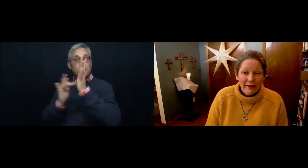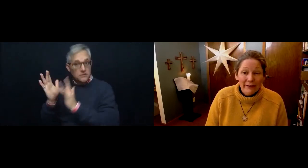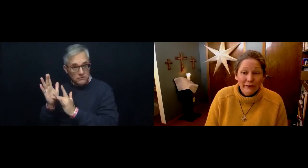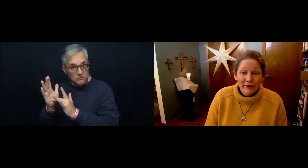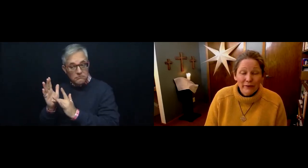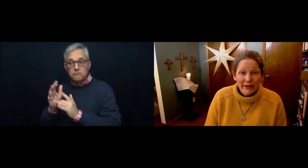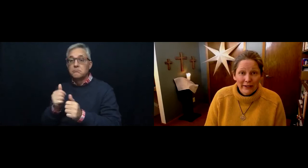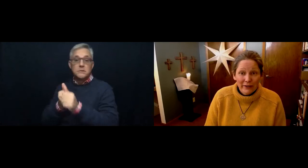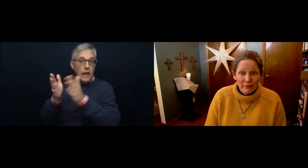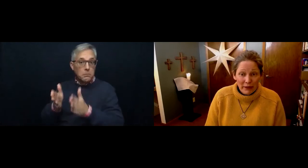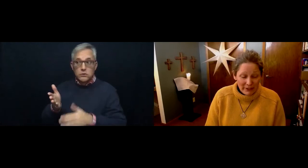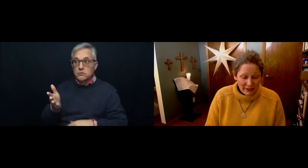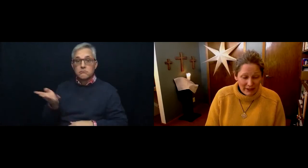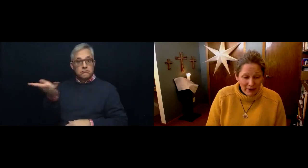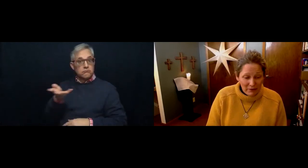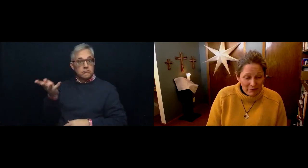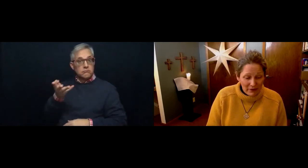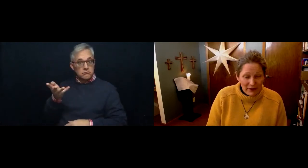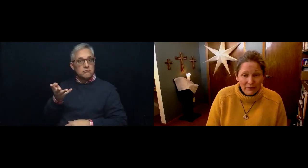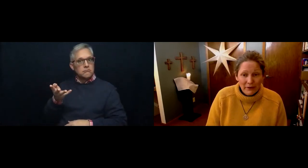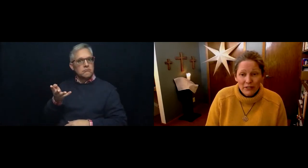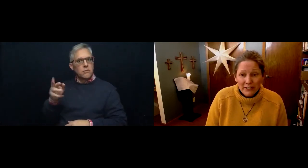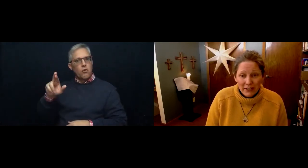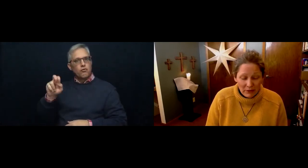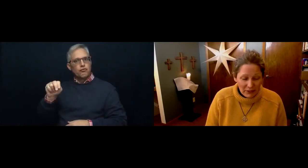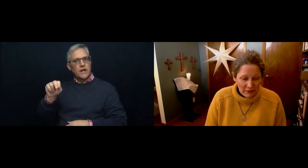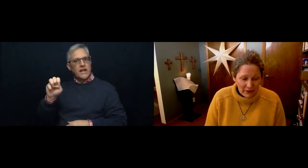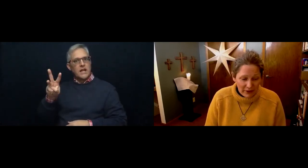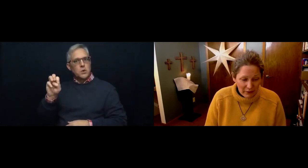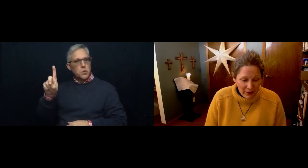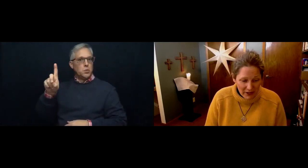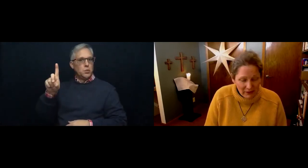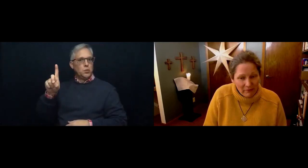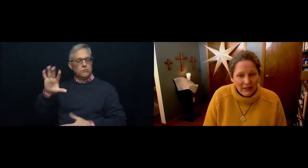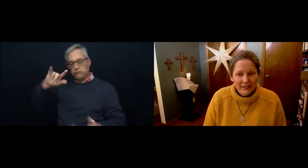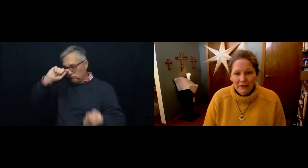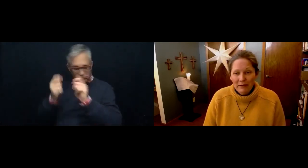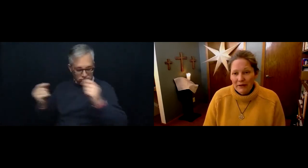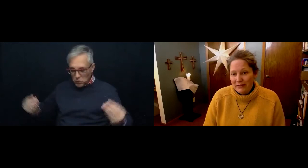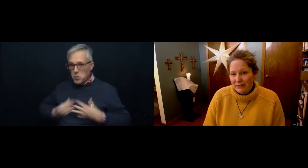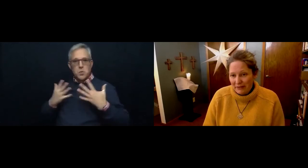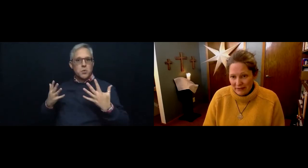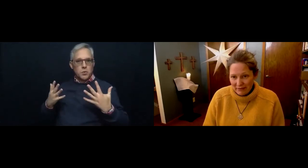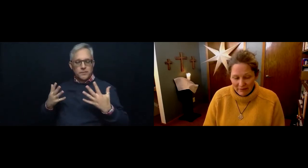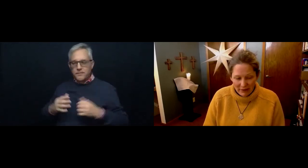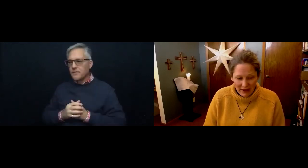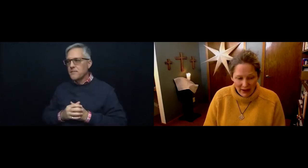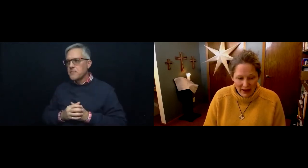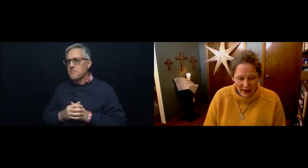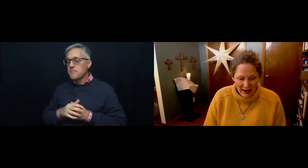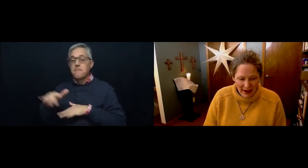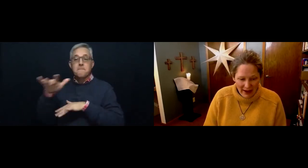And, you know, they're walking down the mountain now. Their retreat time is over and they're walking back down the mountain.